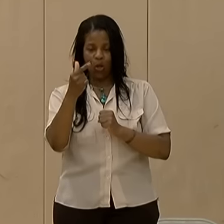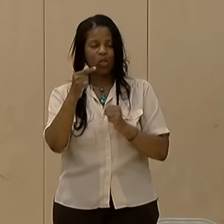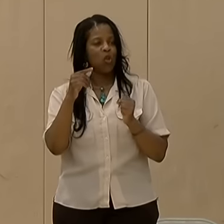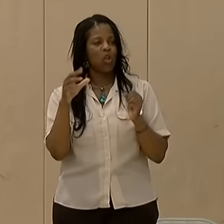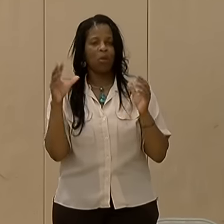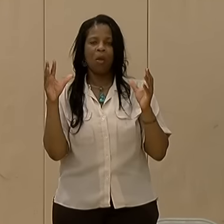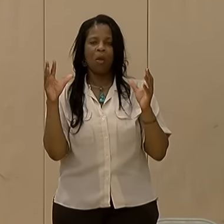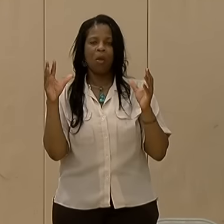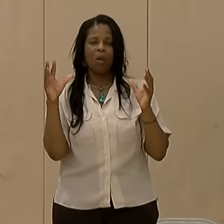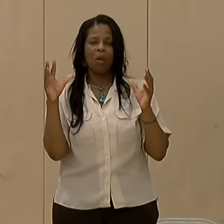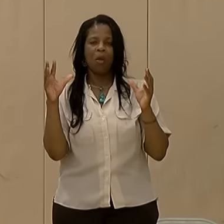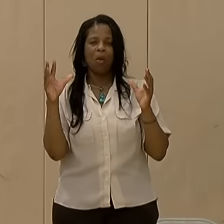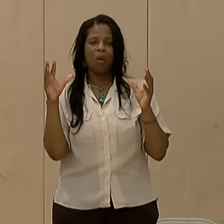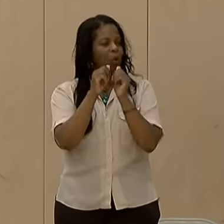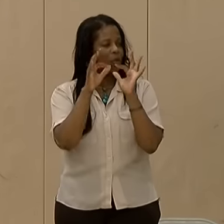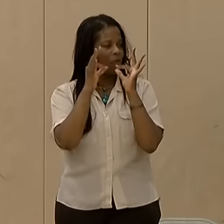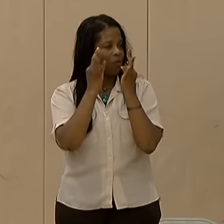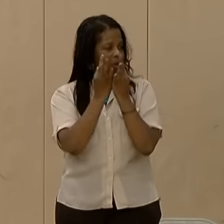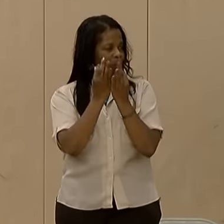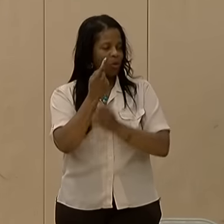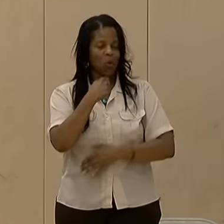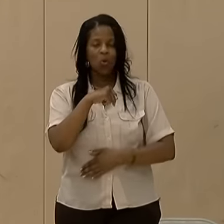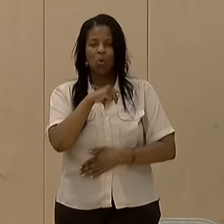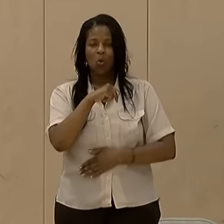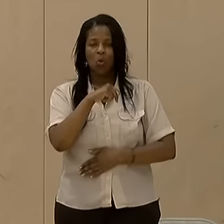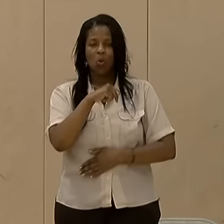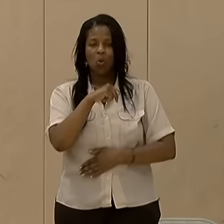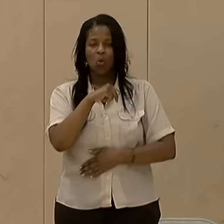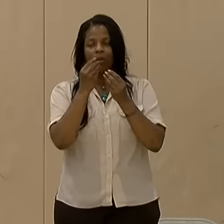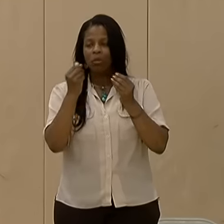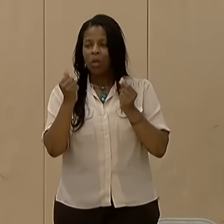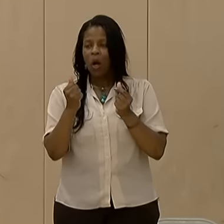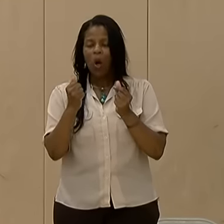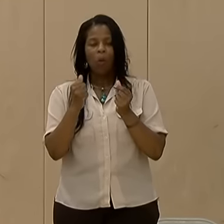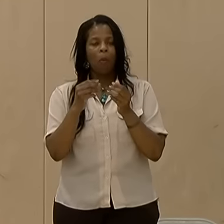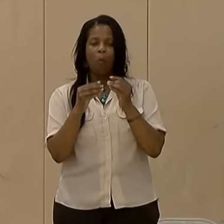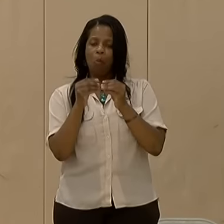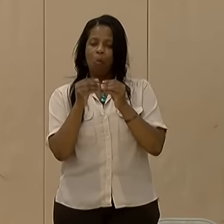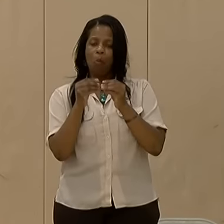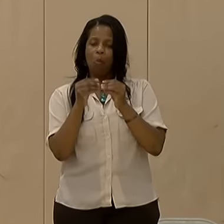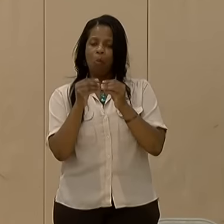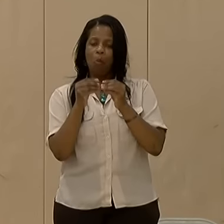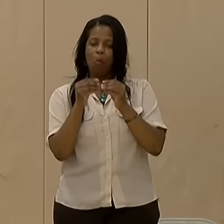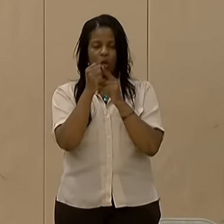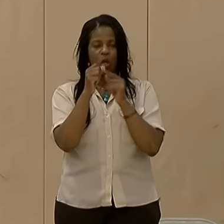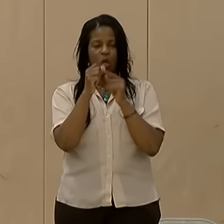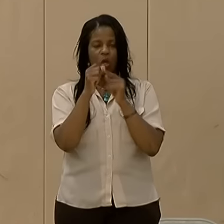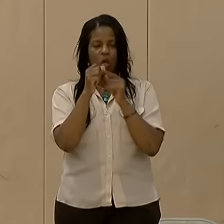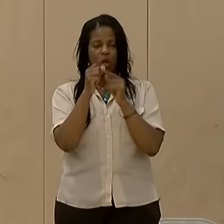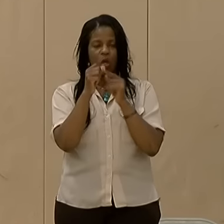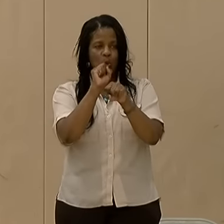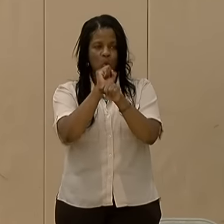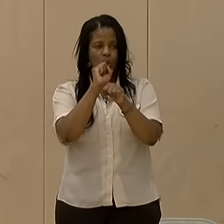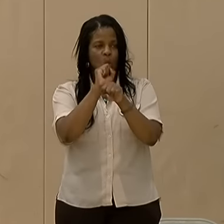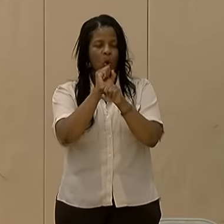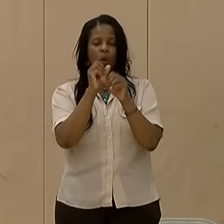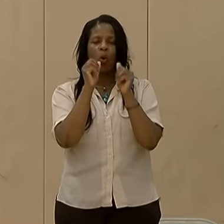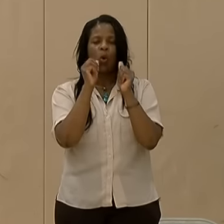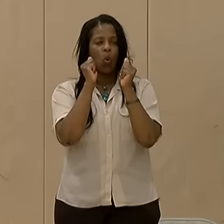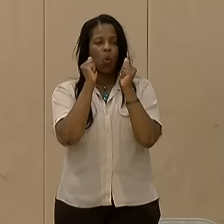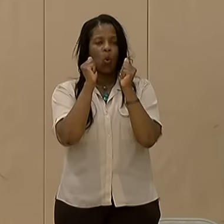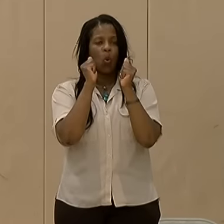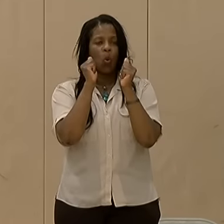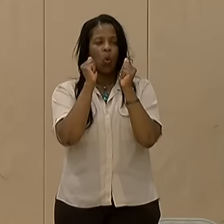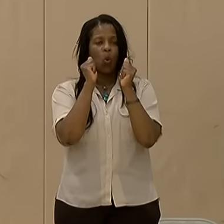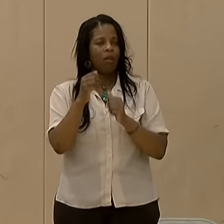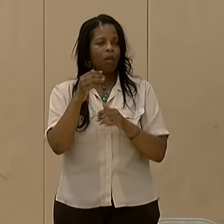been able to resolve the vast majority of those situations, and we're continuing to work with fire authorities as the areas become